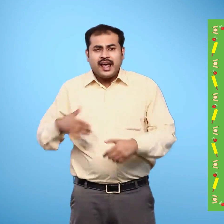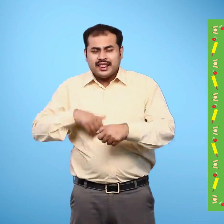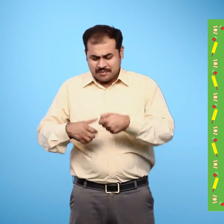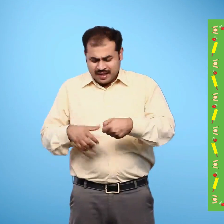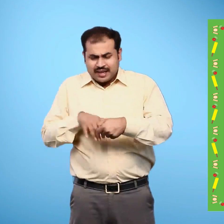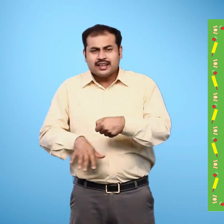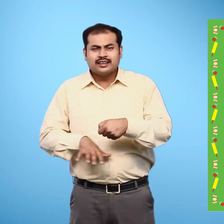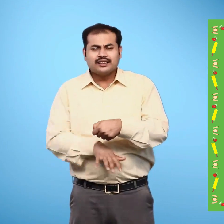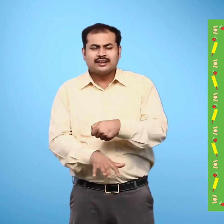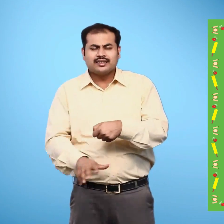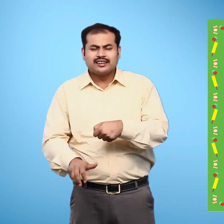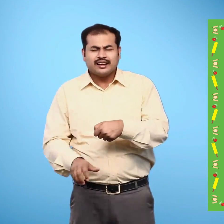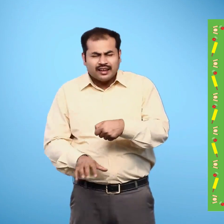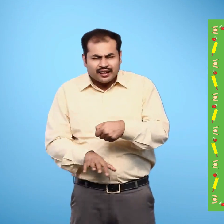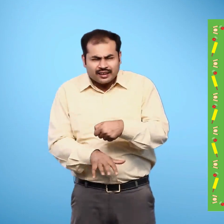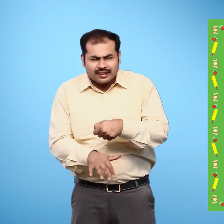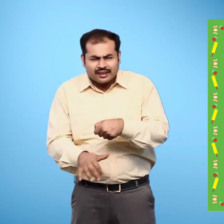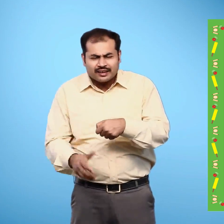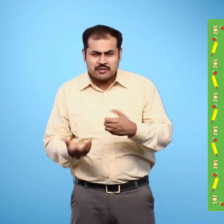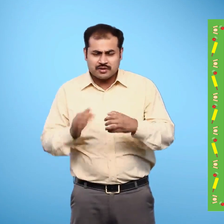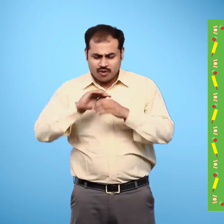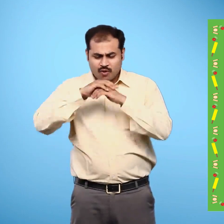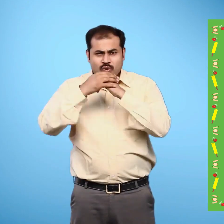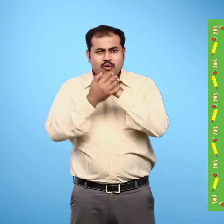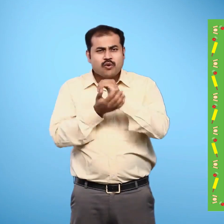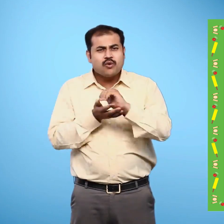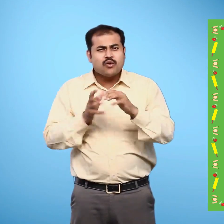Round all around has no corners.